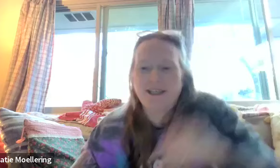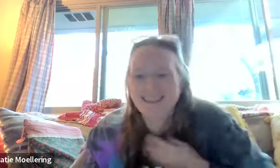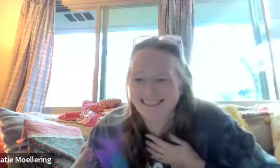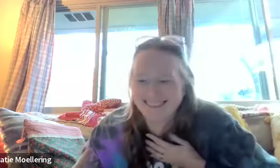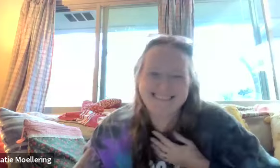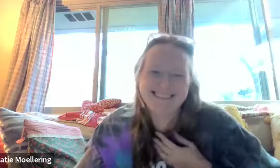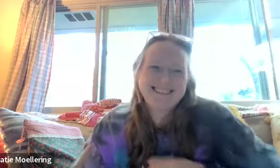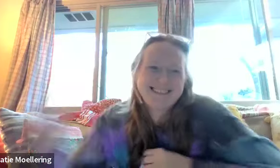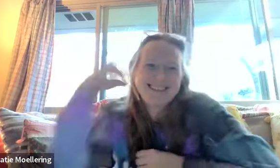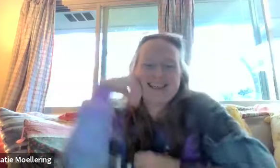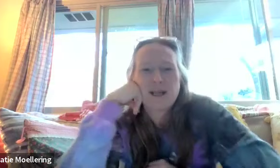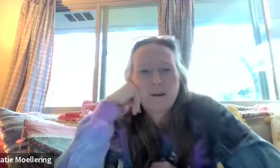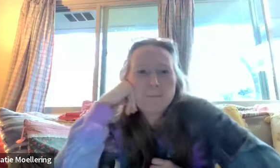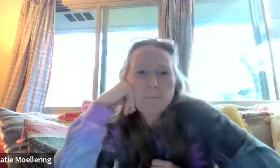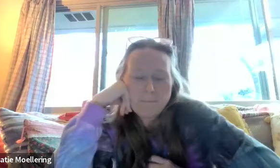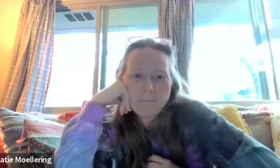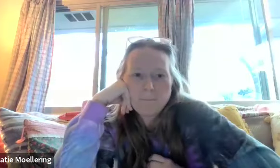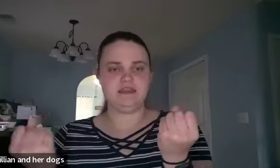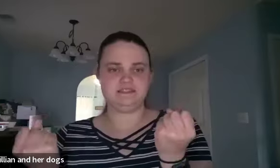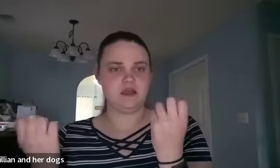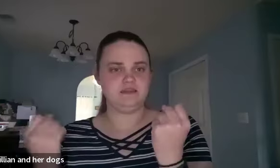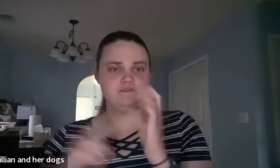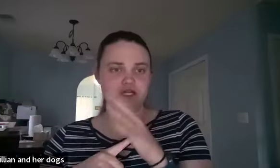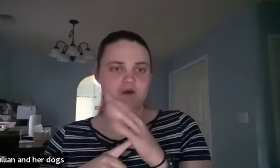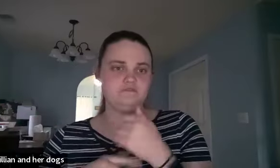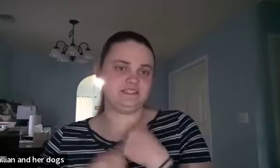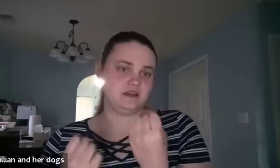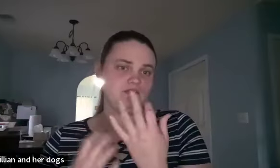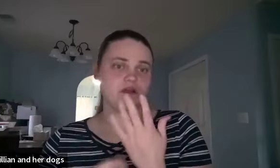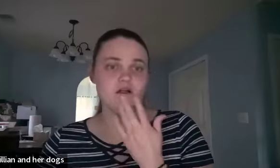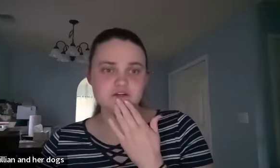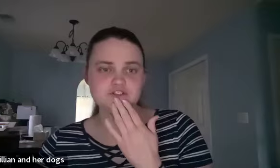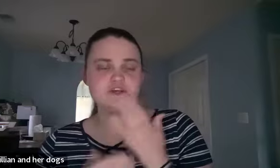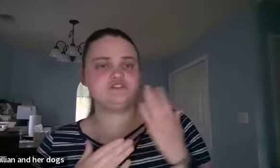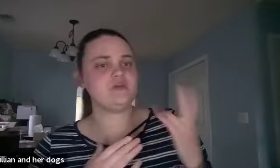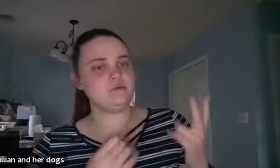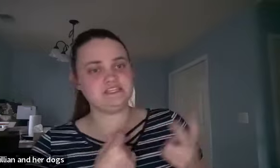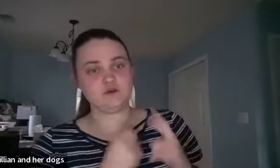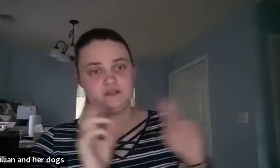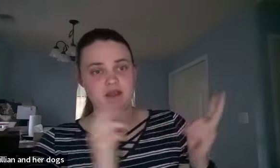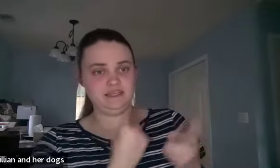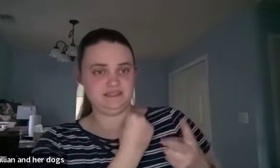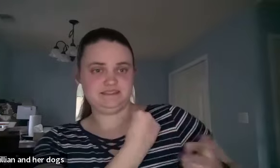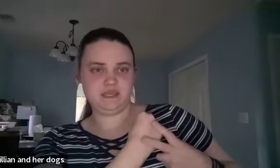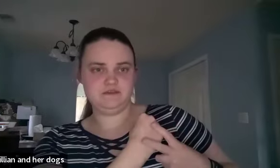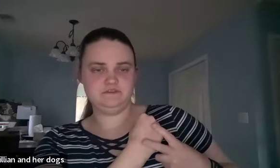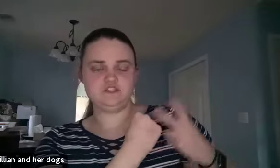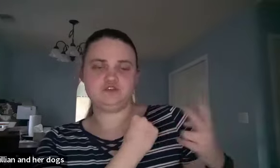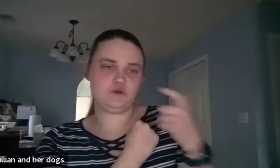a class, I just went ahead and signed a video of me signing the colors. So that way it's already ready and saved. And so you